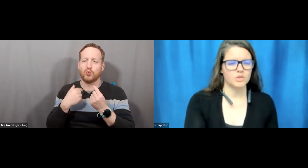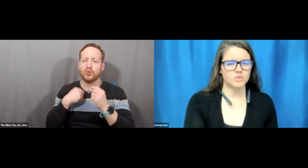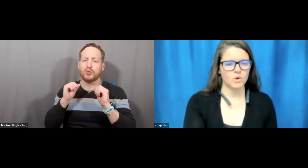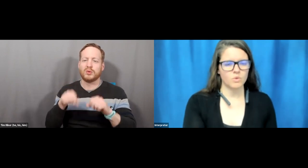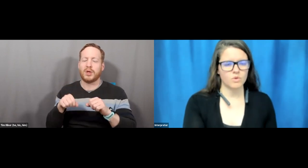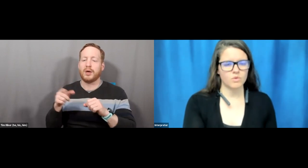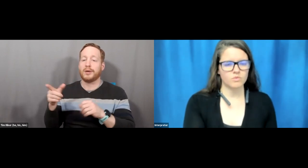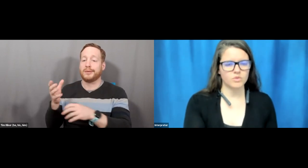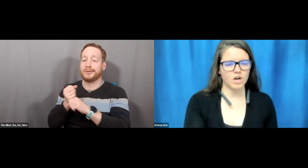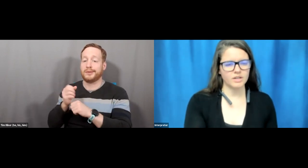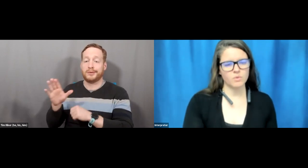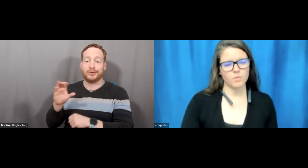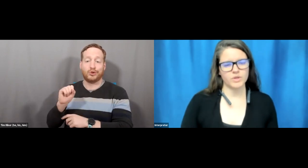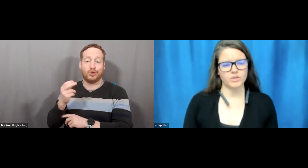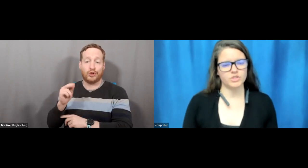So regarding what we could do,